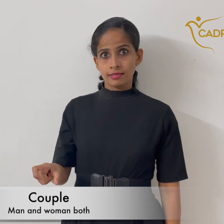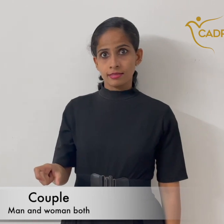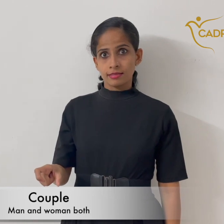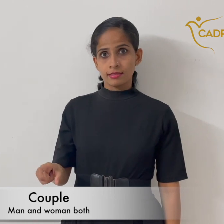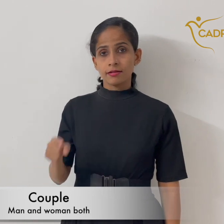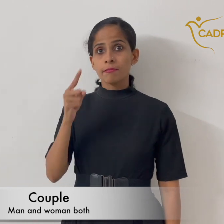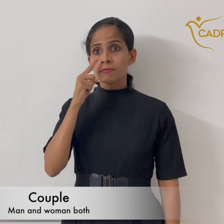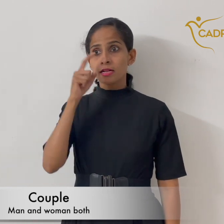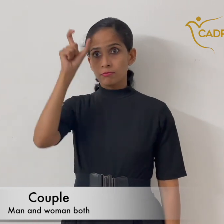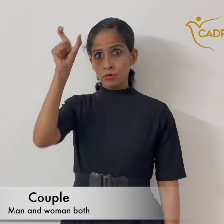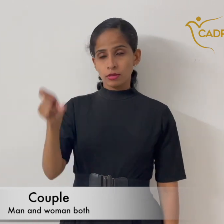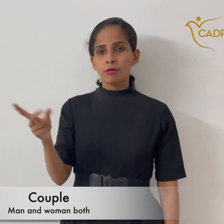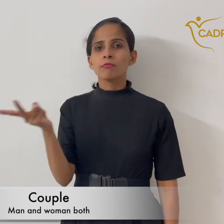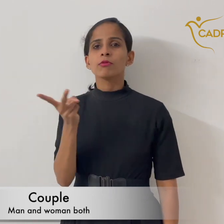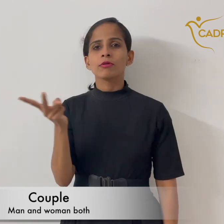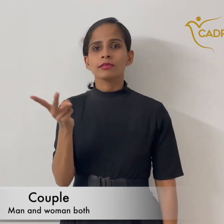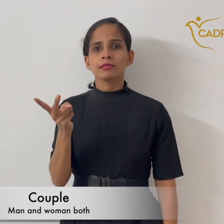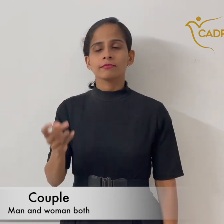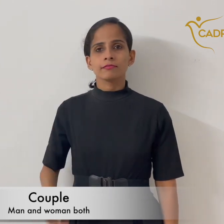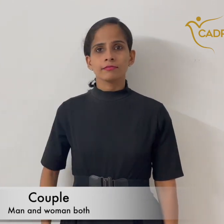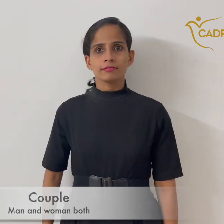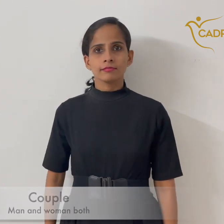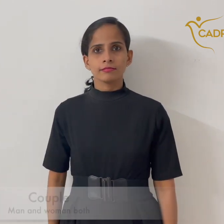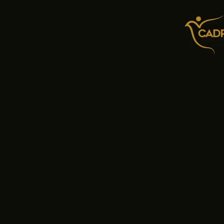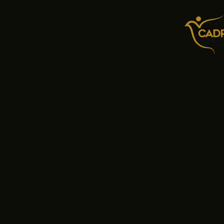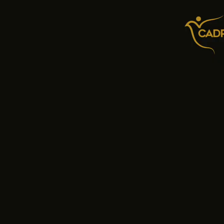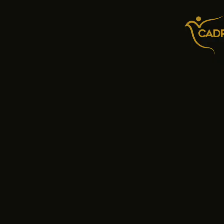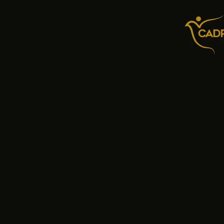Couple, man and woman both.